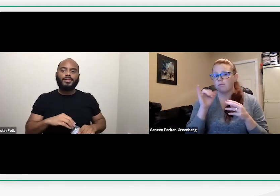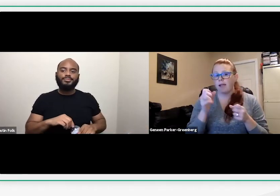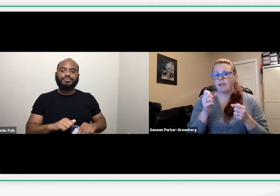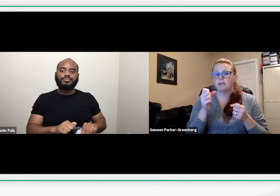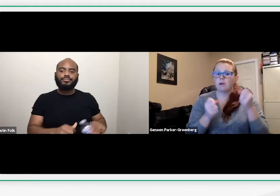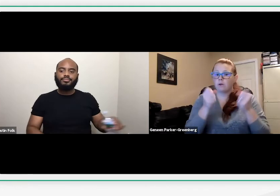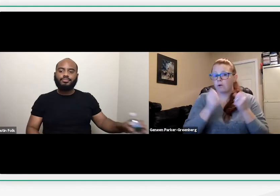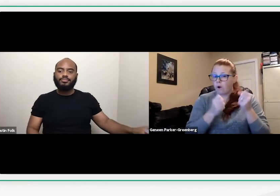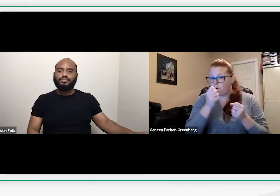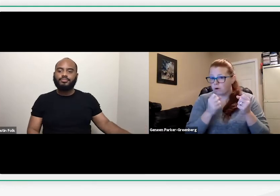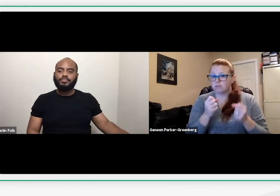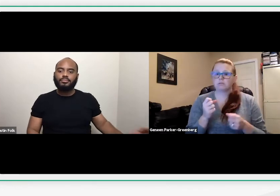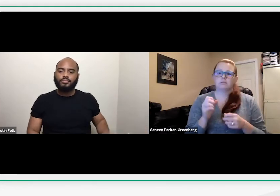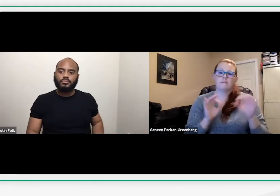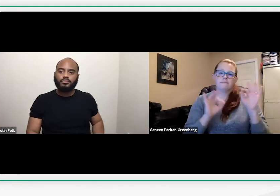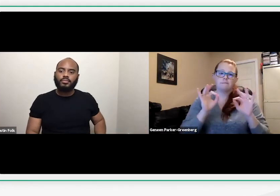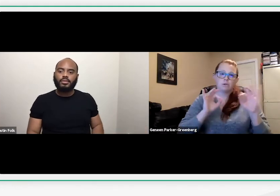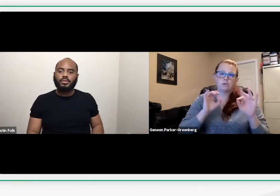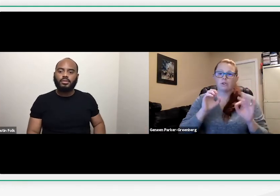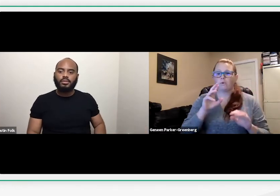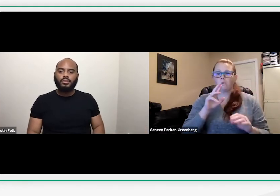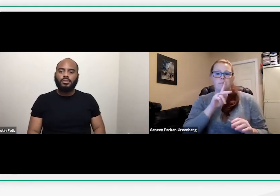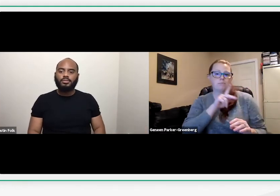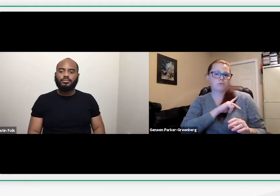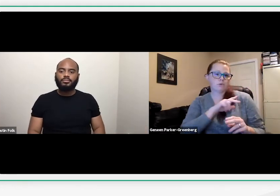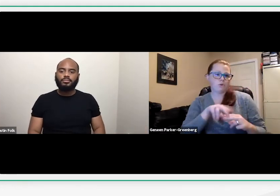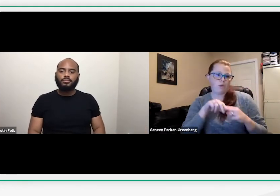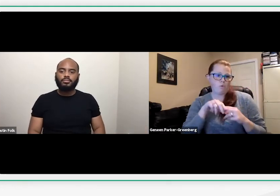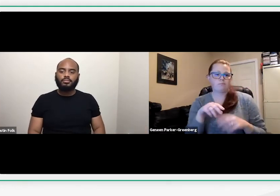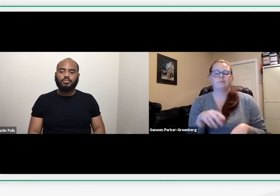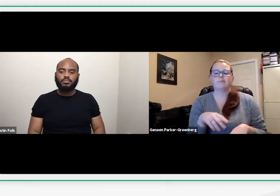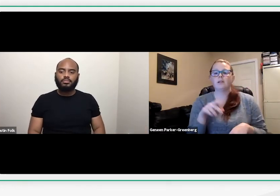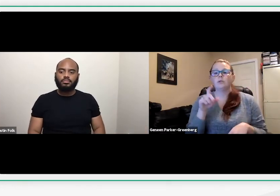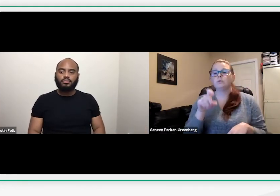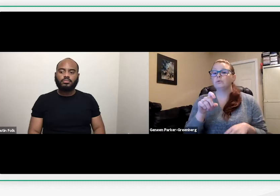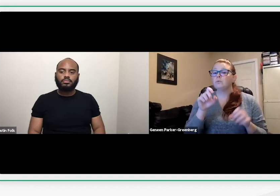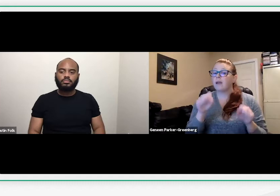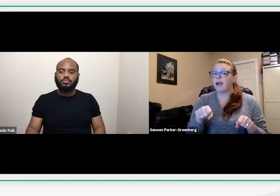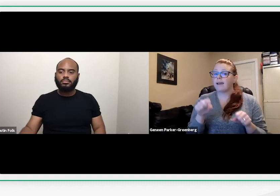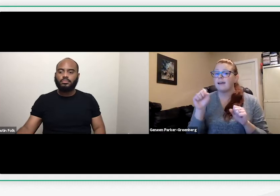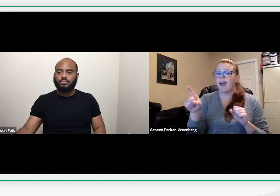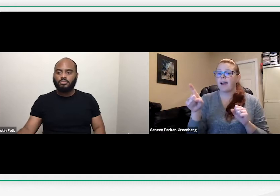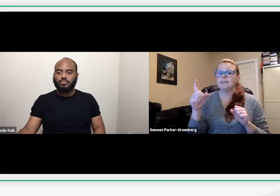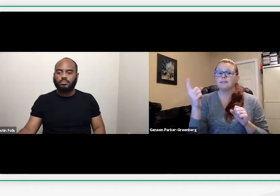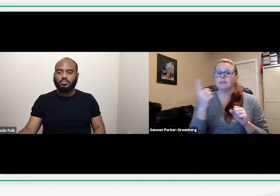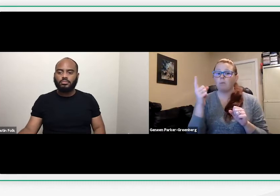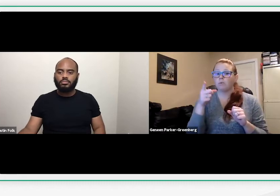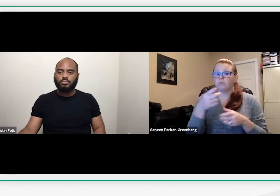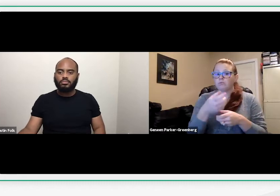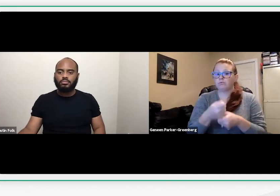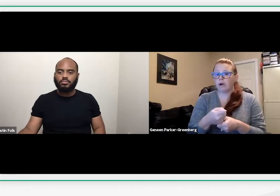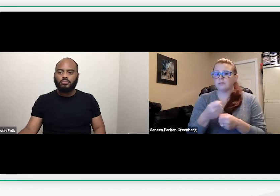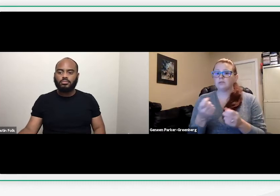could do is take out a loan such as for a car or furniture or a personal